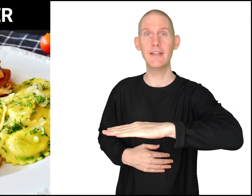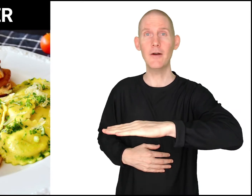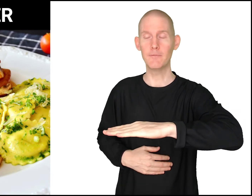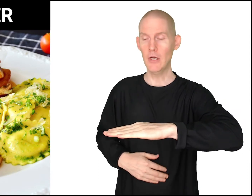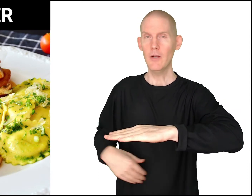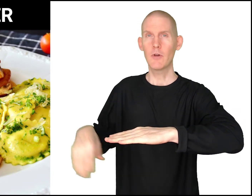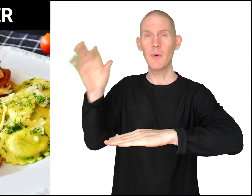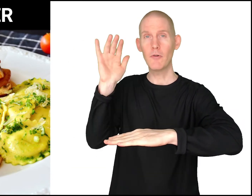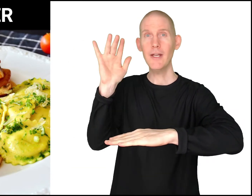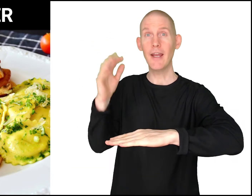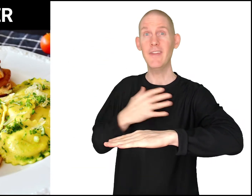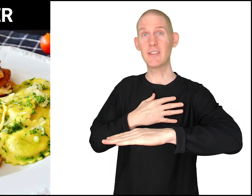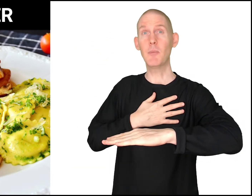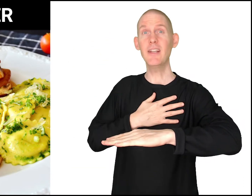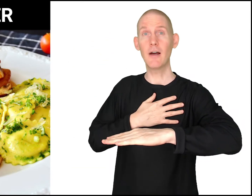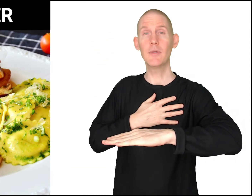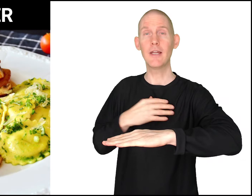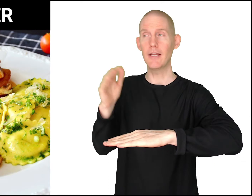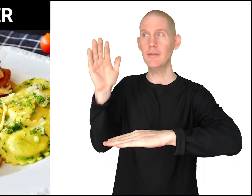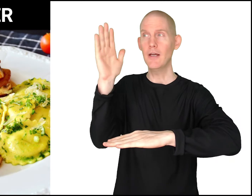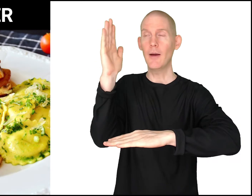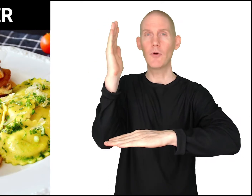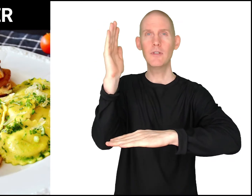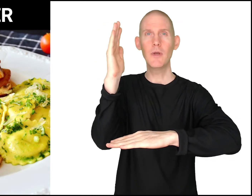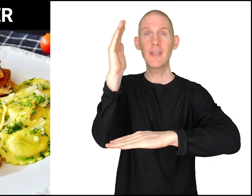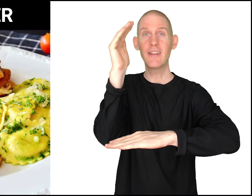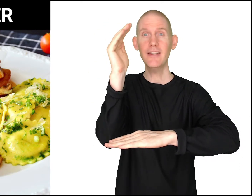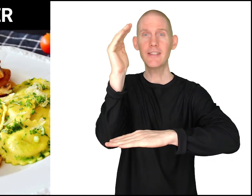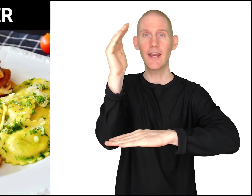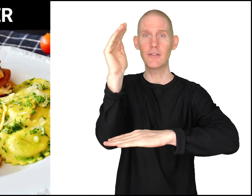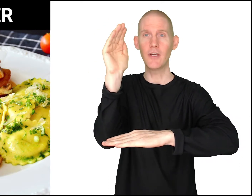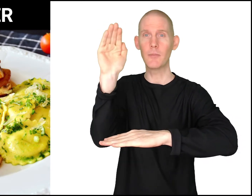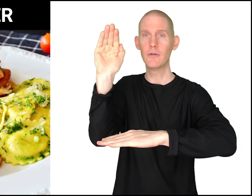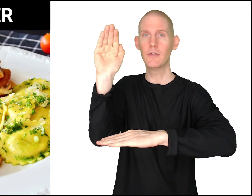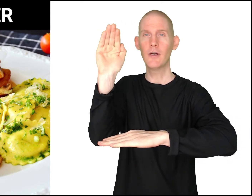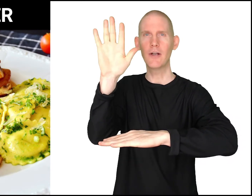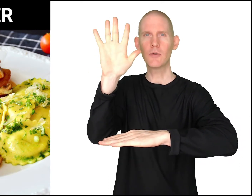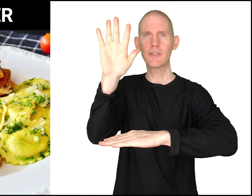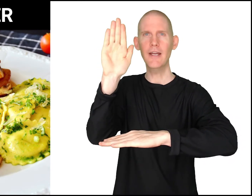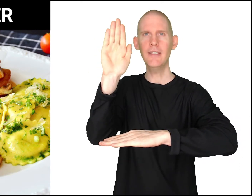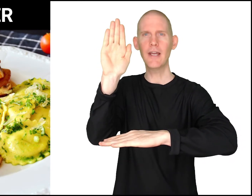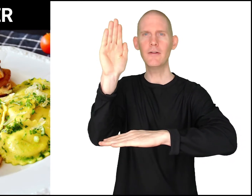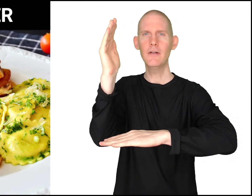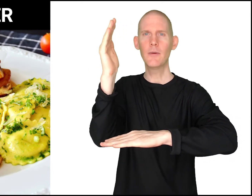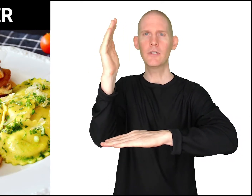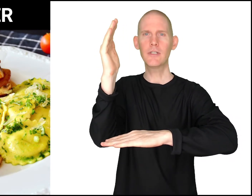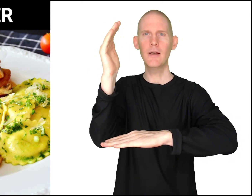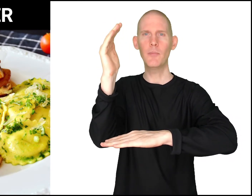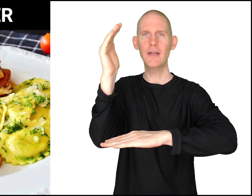down. With my right hand, that's my dominant hand. I'm going to make this hand shape. All right, so it's tight together, but just kind of bend it